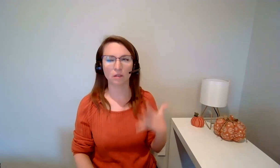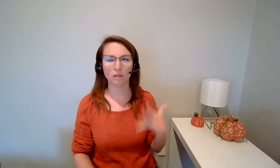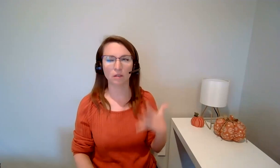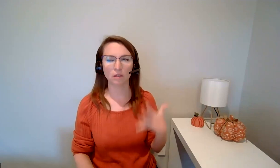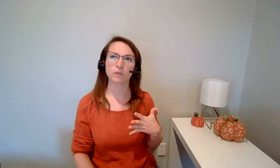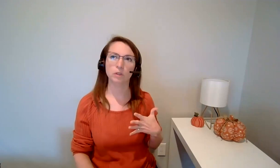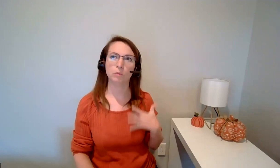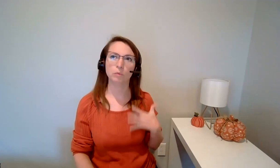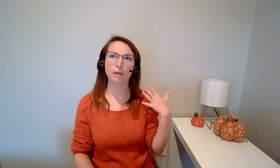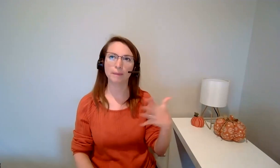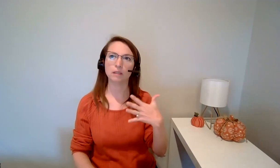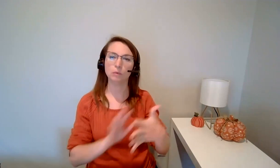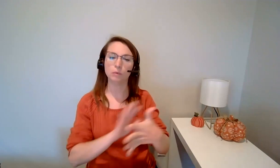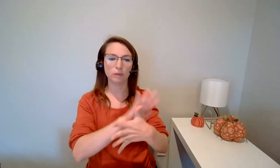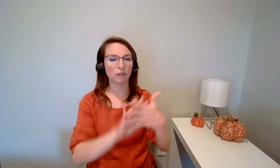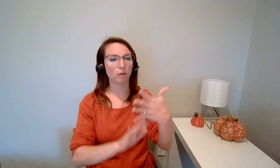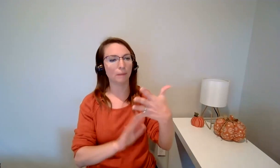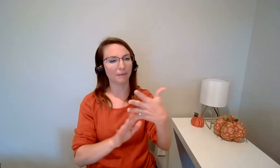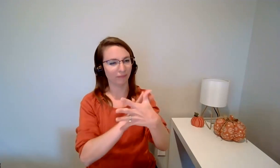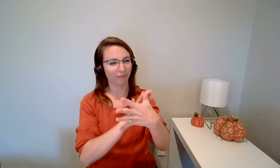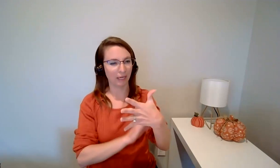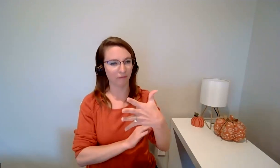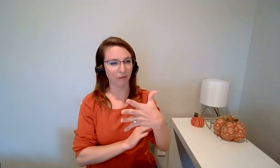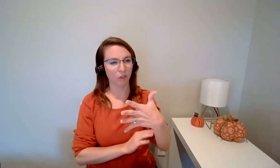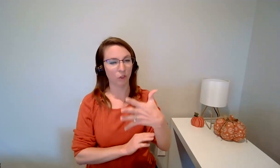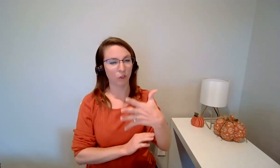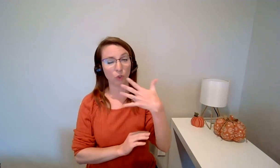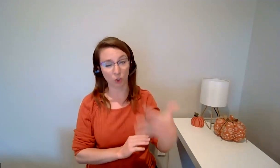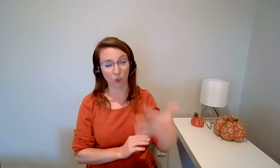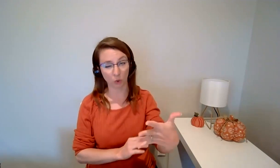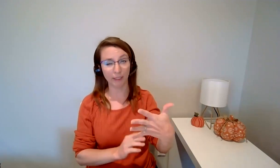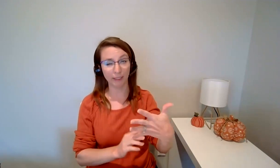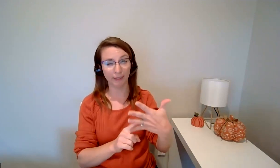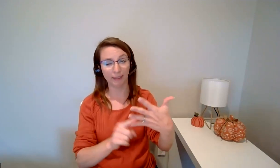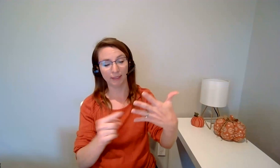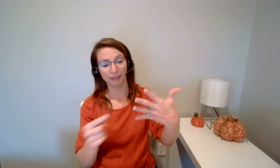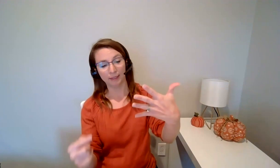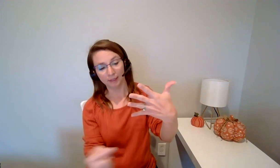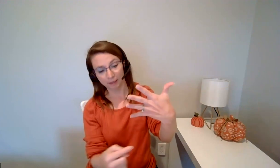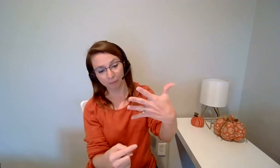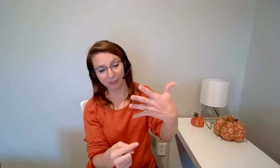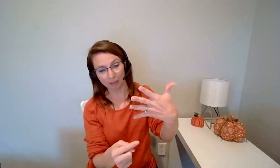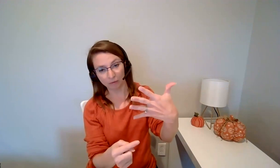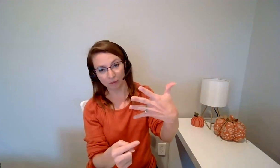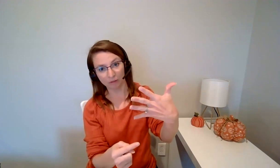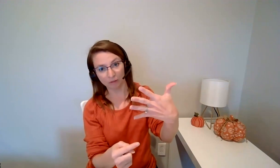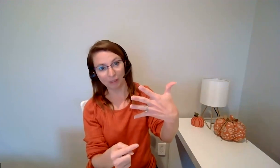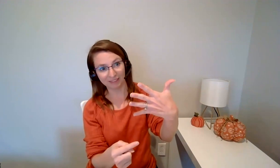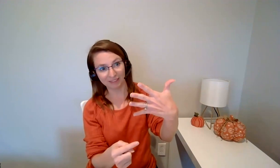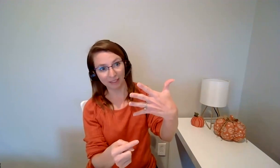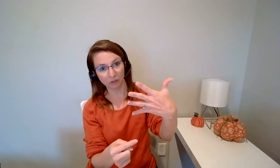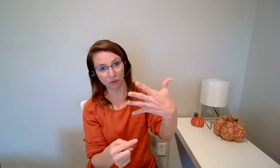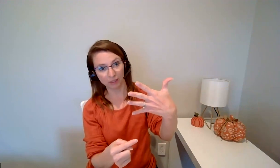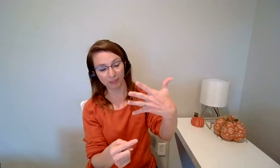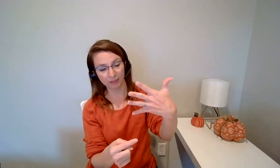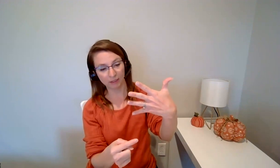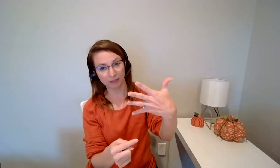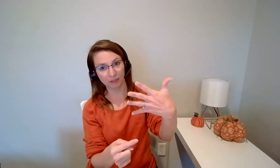So you would only go up to 5. You could point down here if you have 6 on your list.